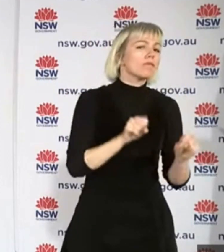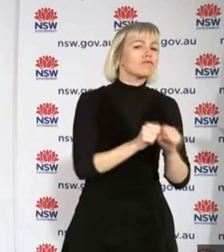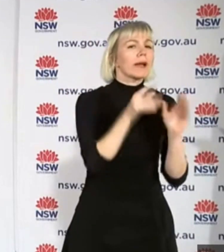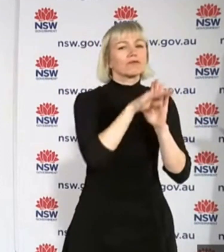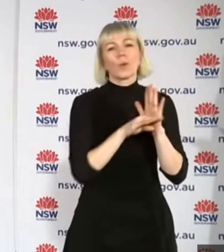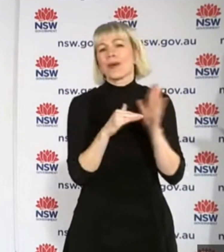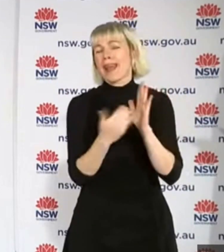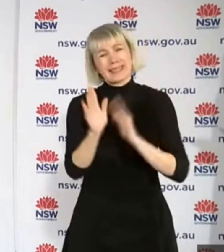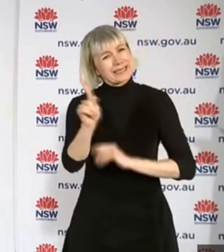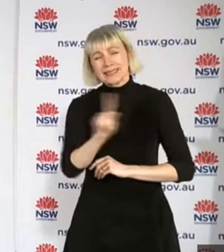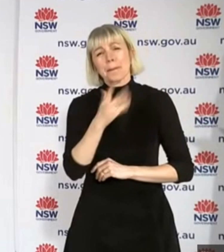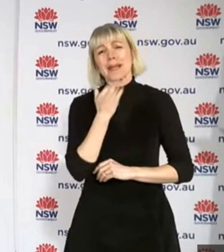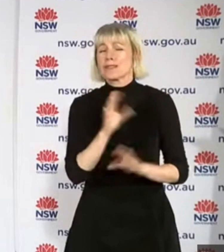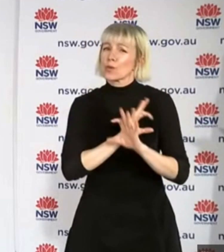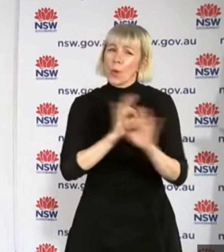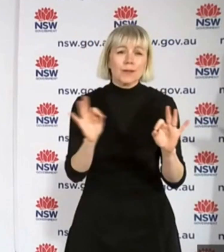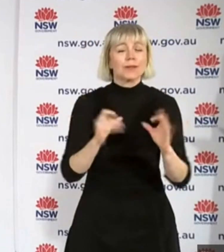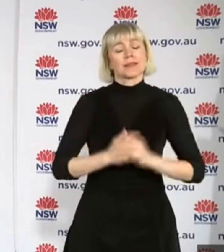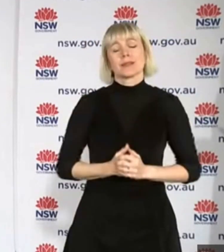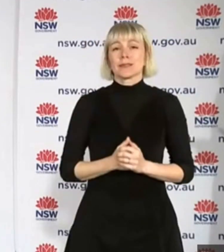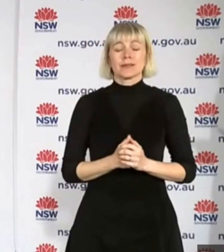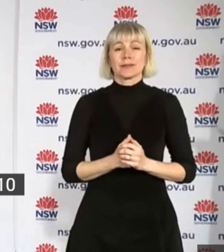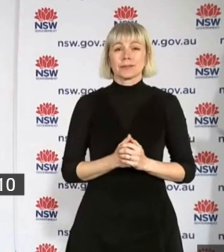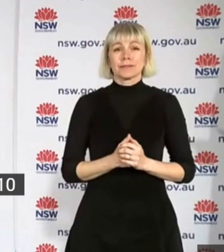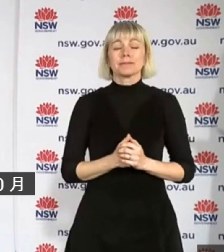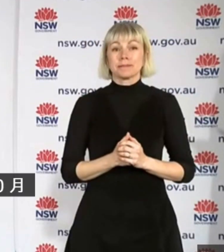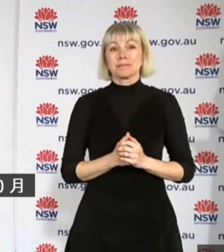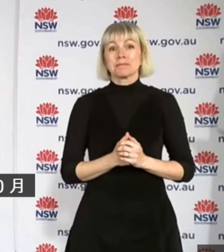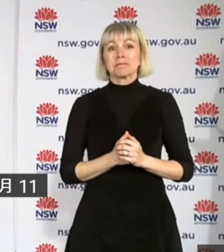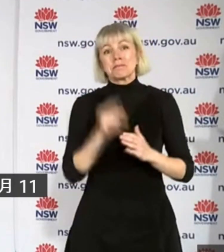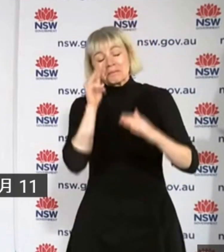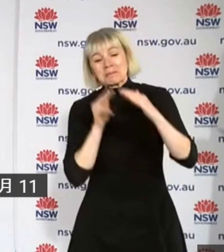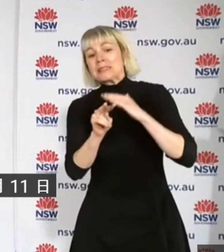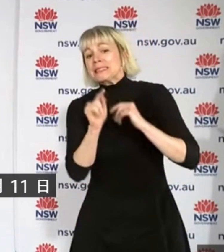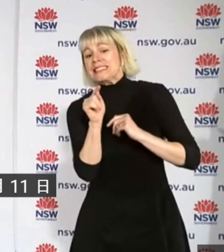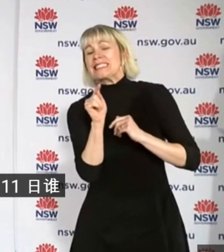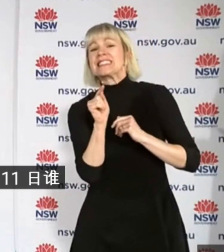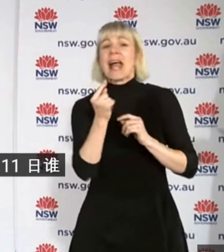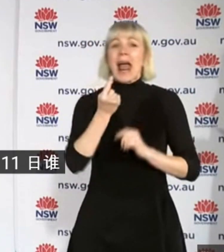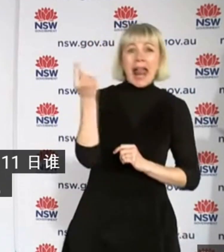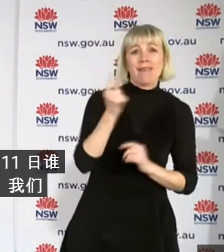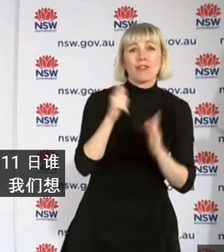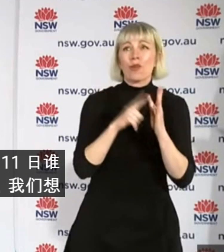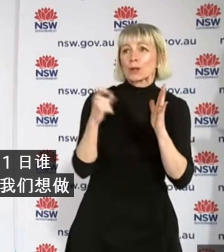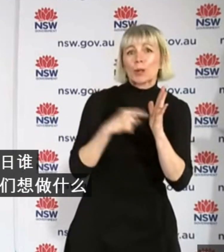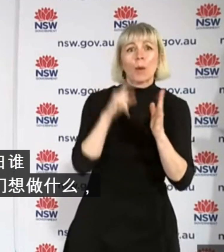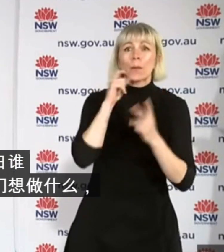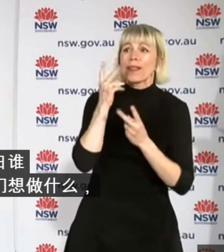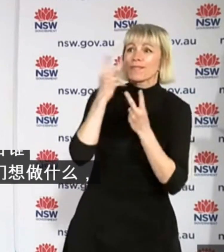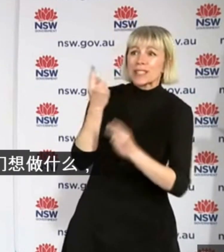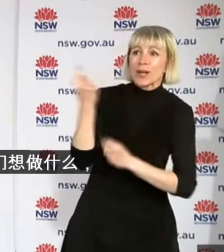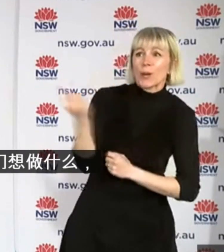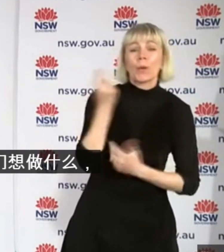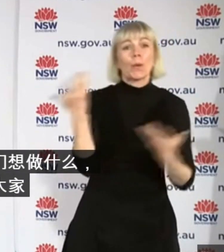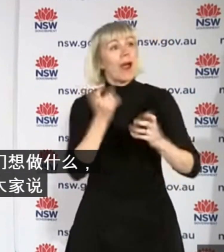And I think all of us will be thinking about what we can do on the 11th of October, who we'd like to see and what we'd like to do. And